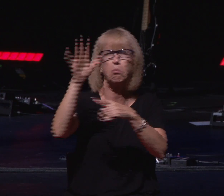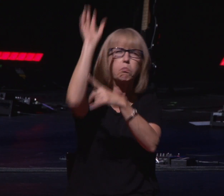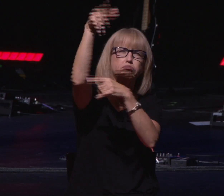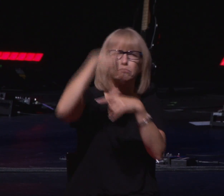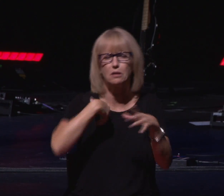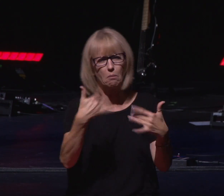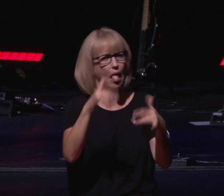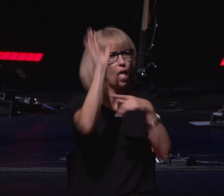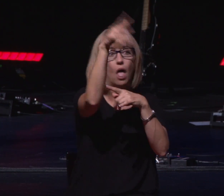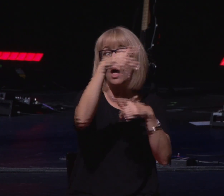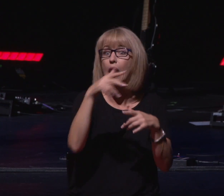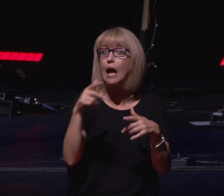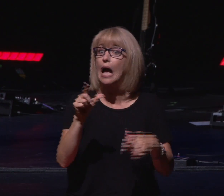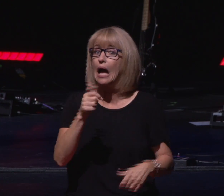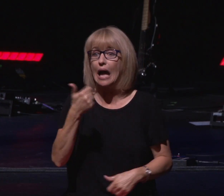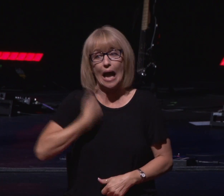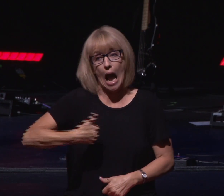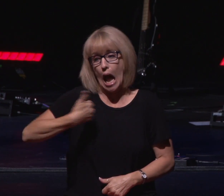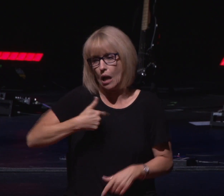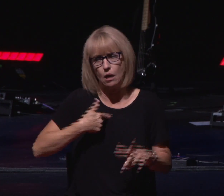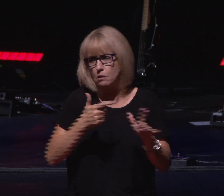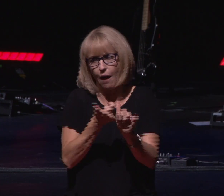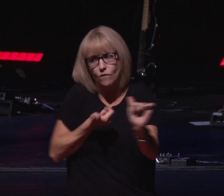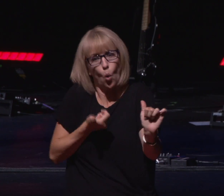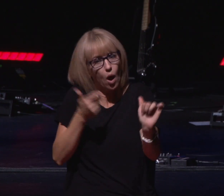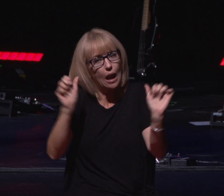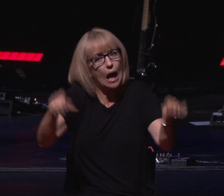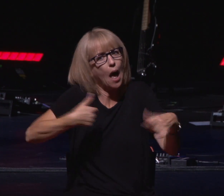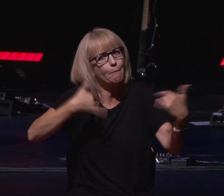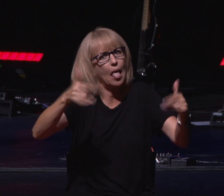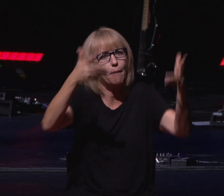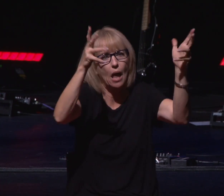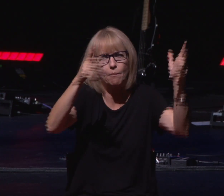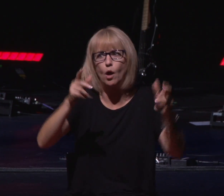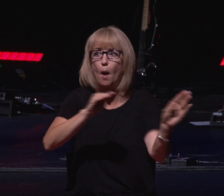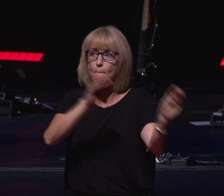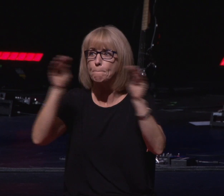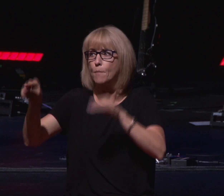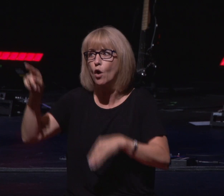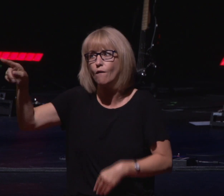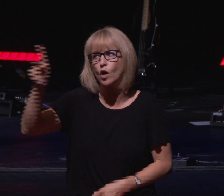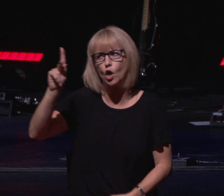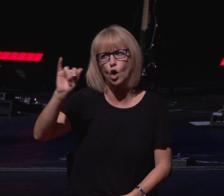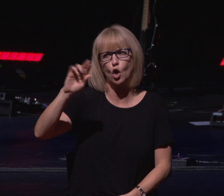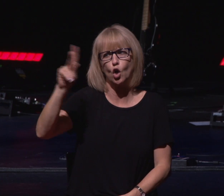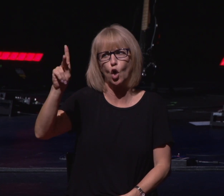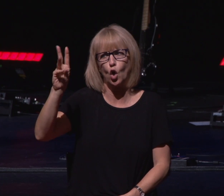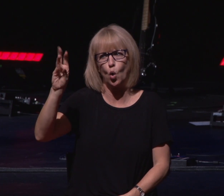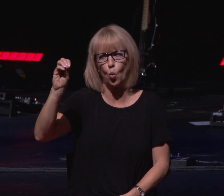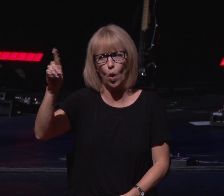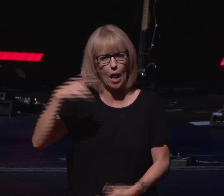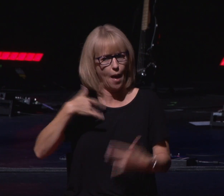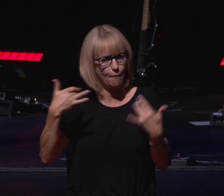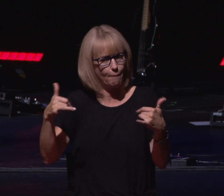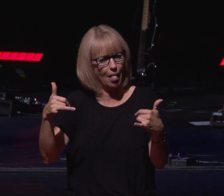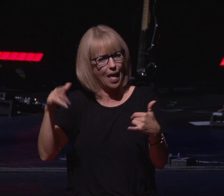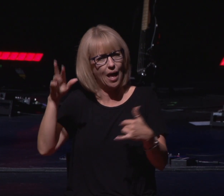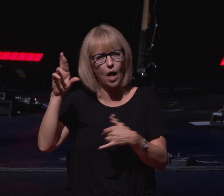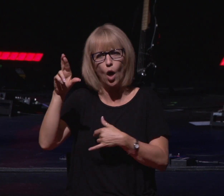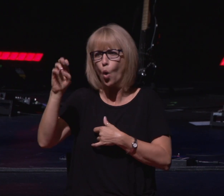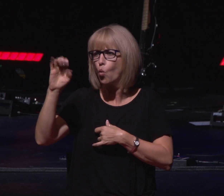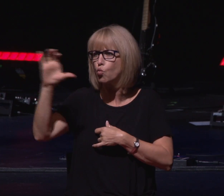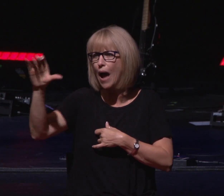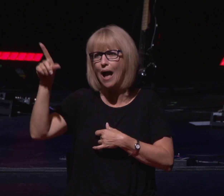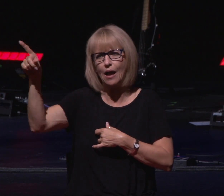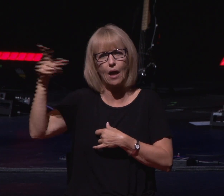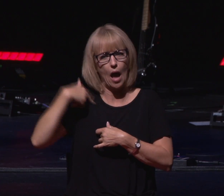how I stayed away from the games and everything. So then when I moved to Kirkwood, I was playing basketball and the competition level